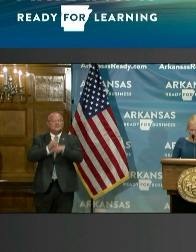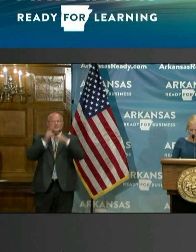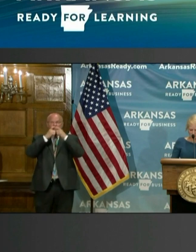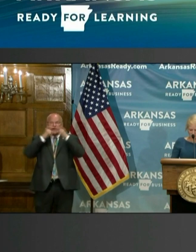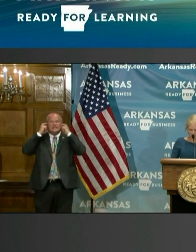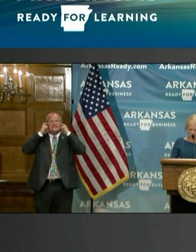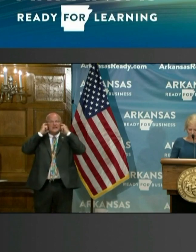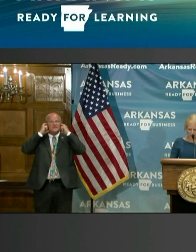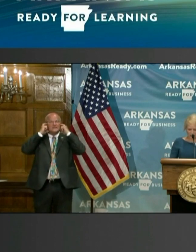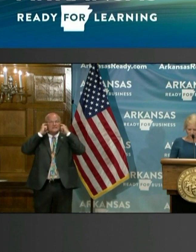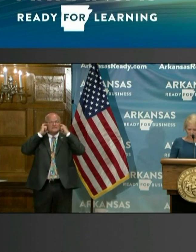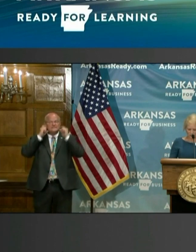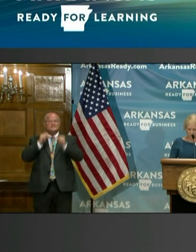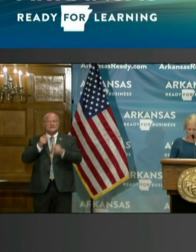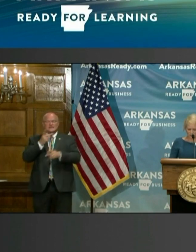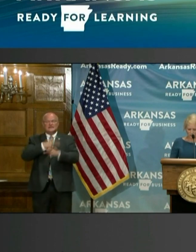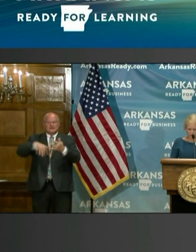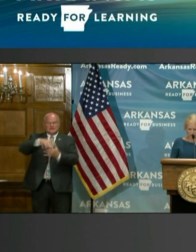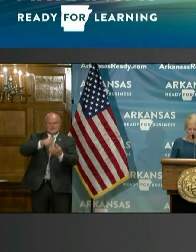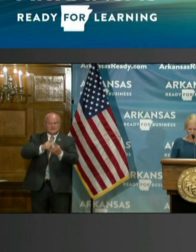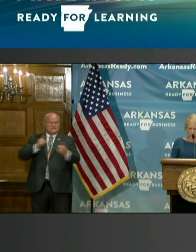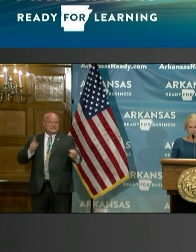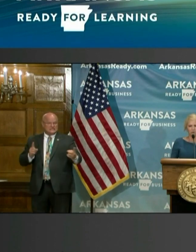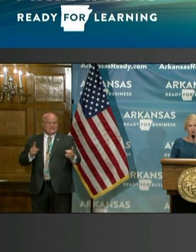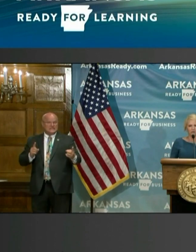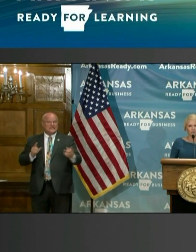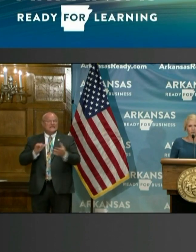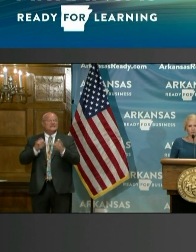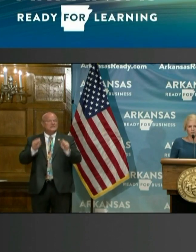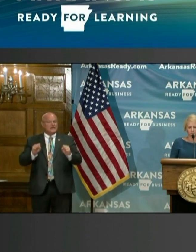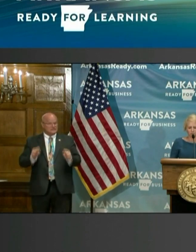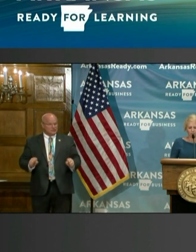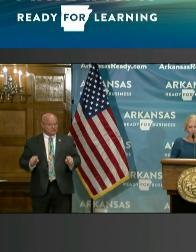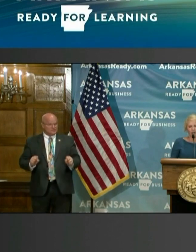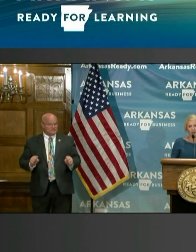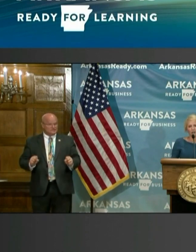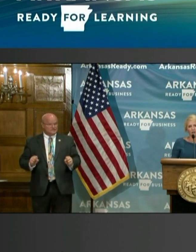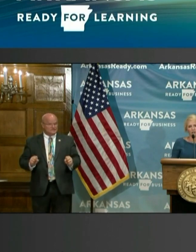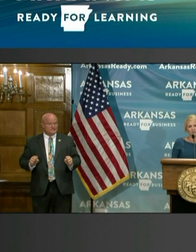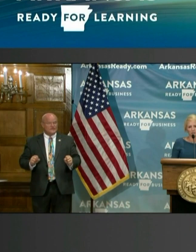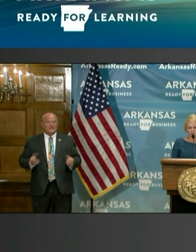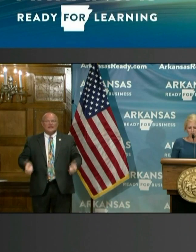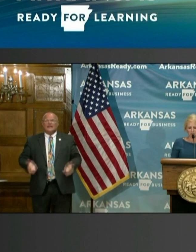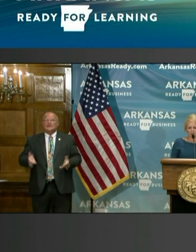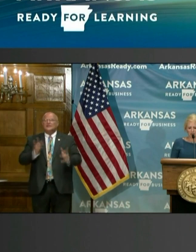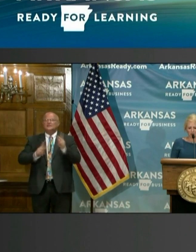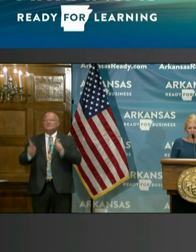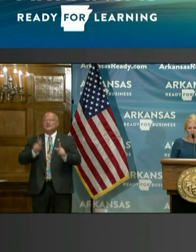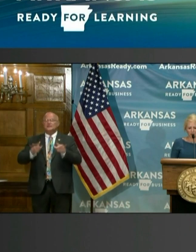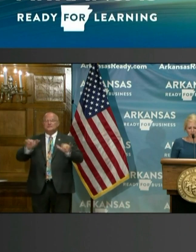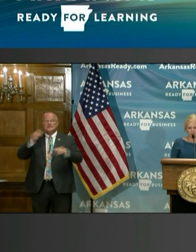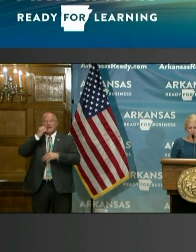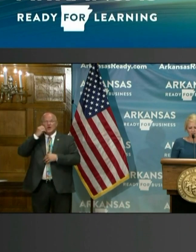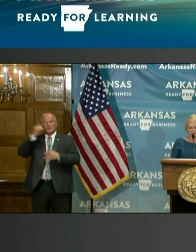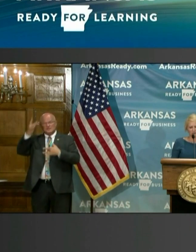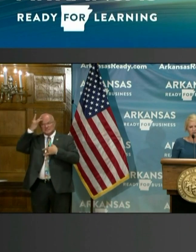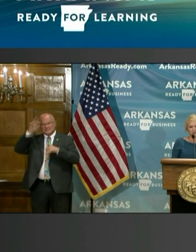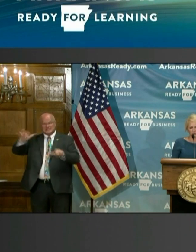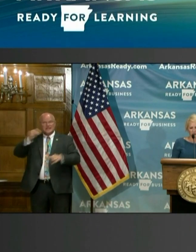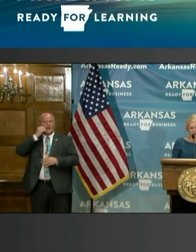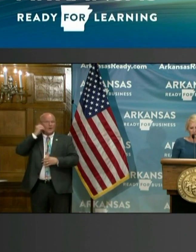face coverings, maintaining physical distance to the extent possible, and encouraging people to stay home when they are